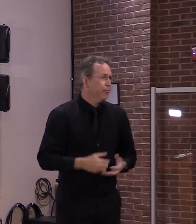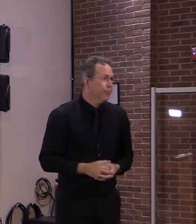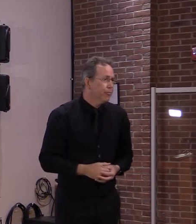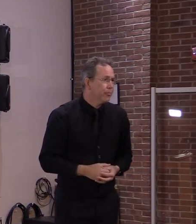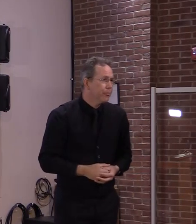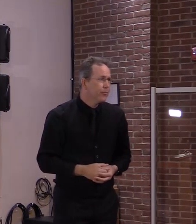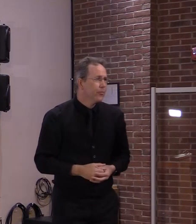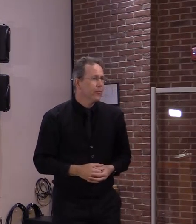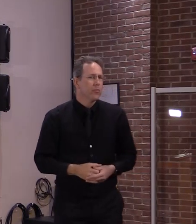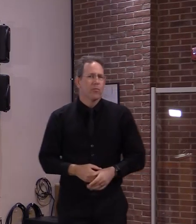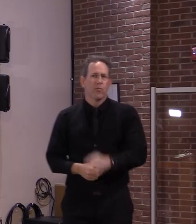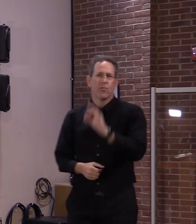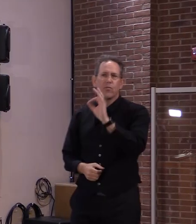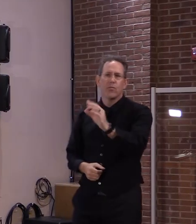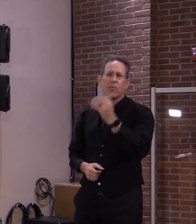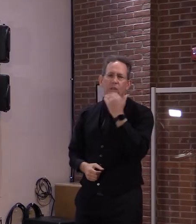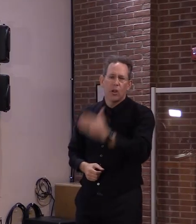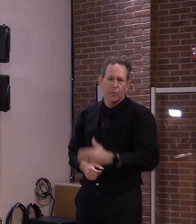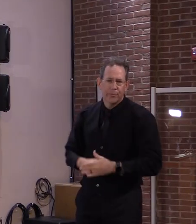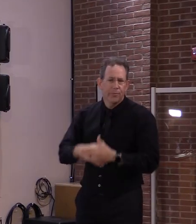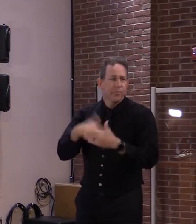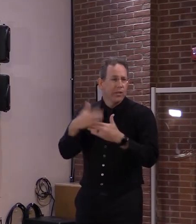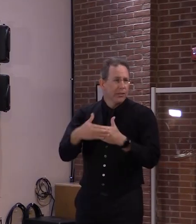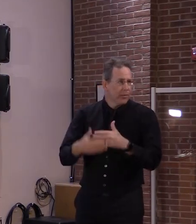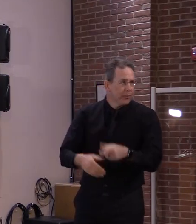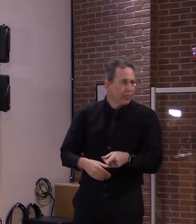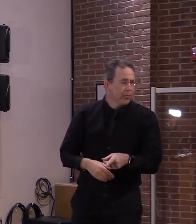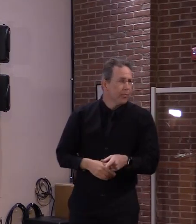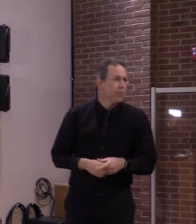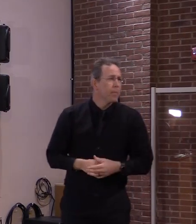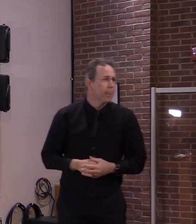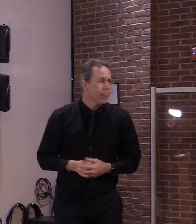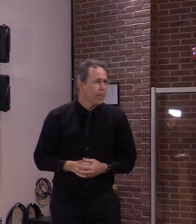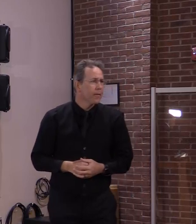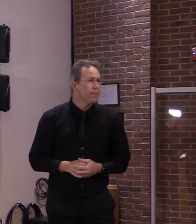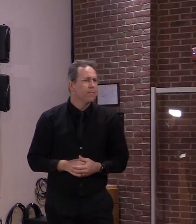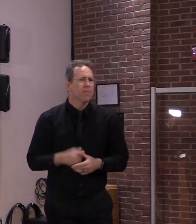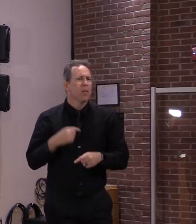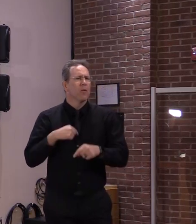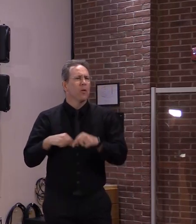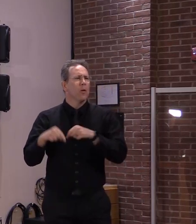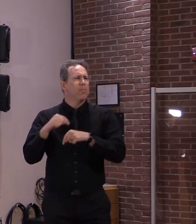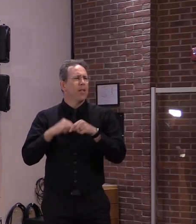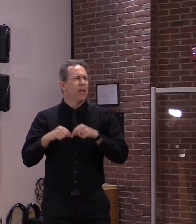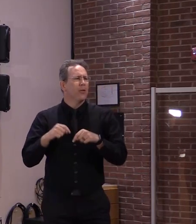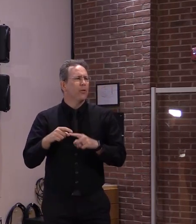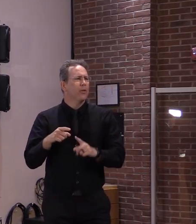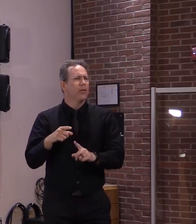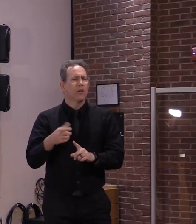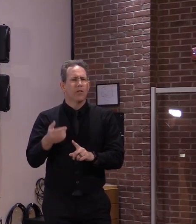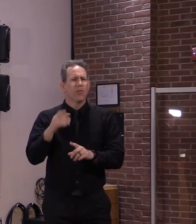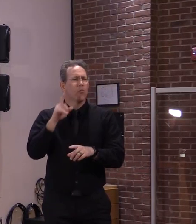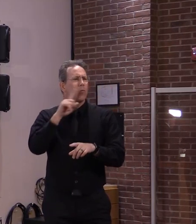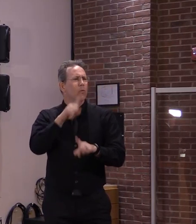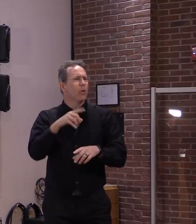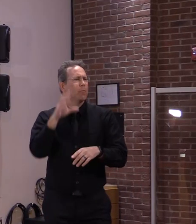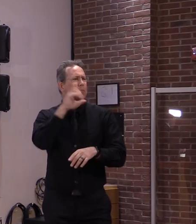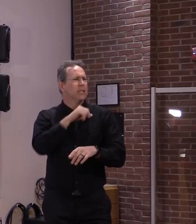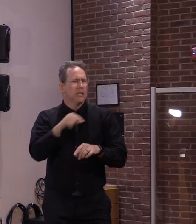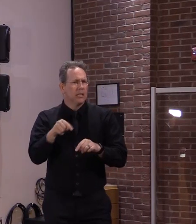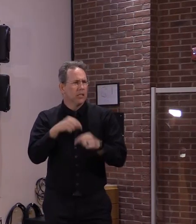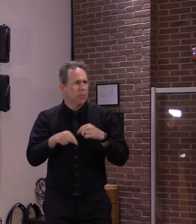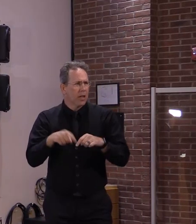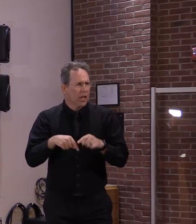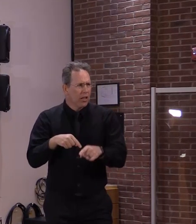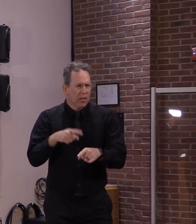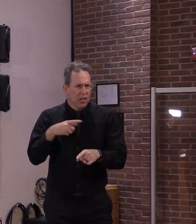All right, now I'm going to go back through based on those who messaged me that they have their questions for the governor. So just so everyone knows, before we get back to the